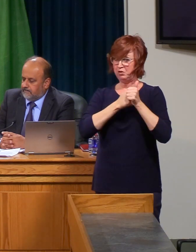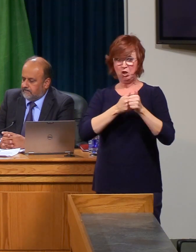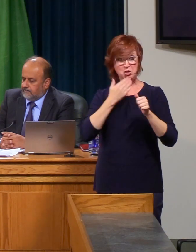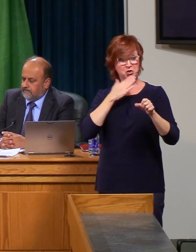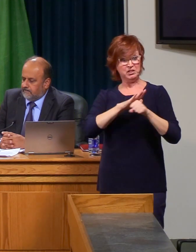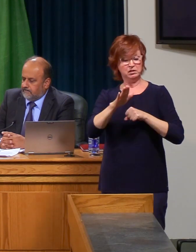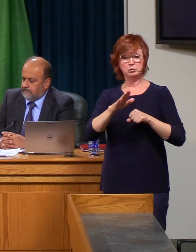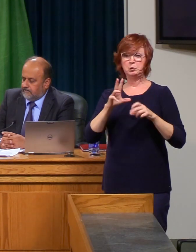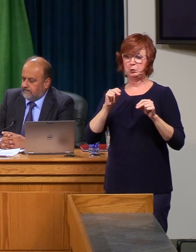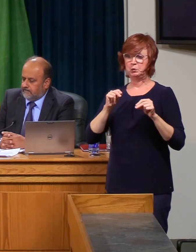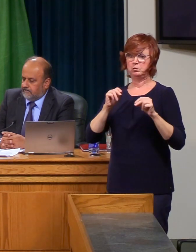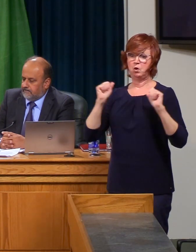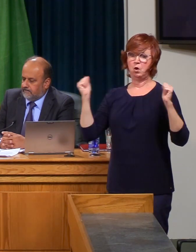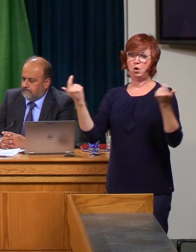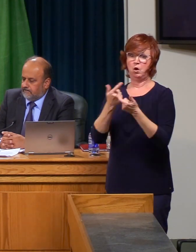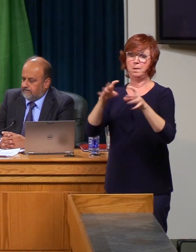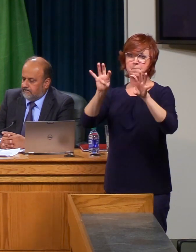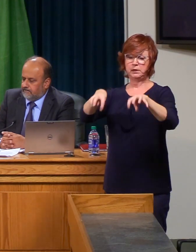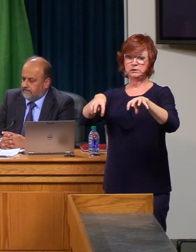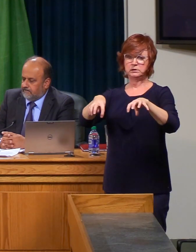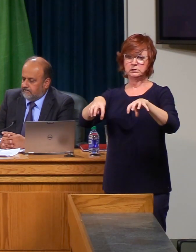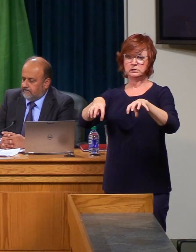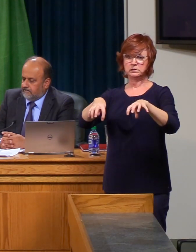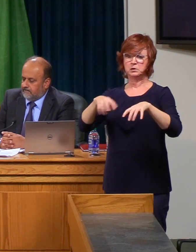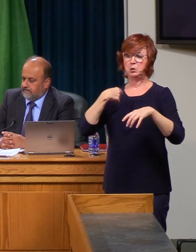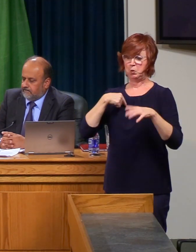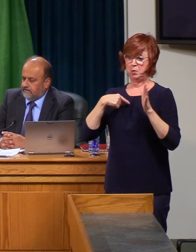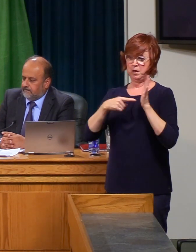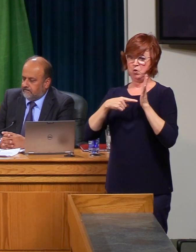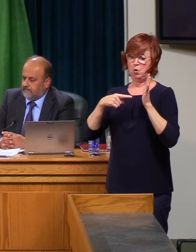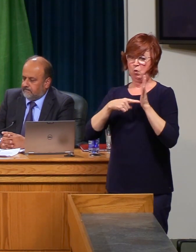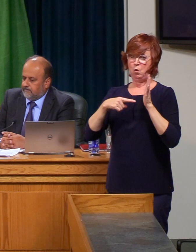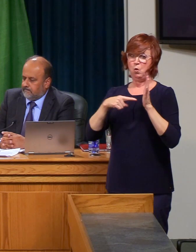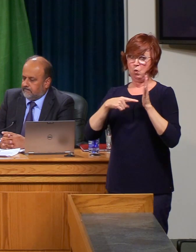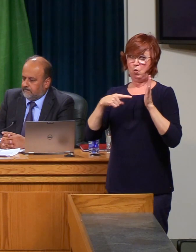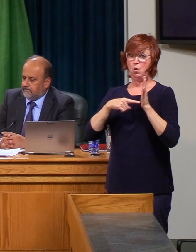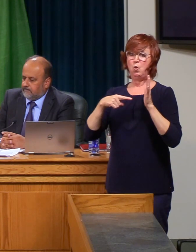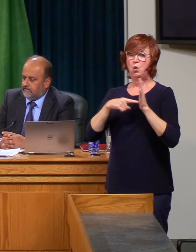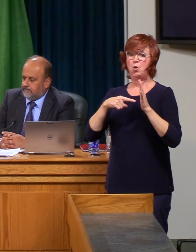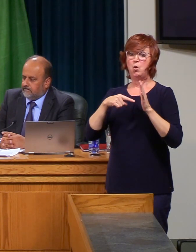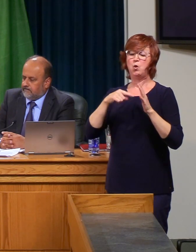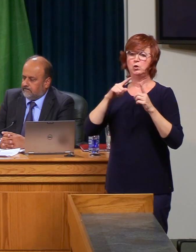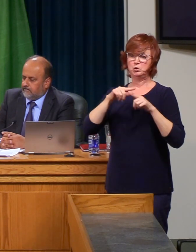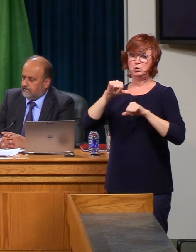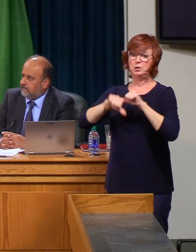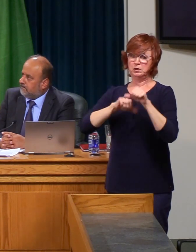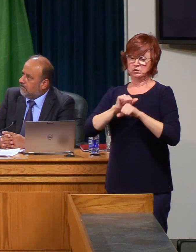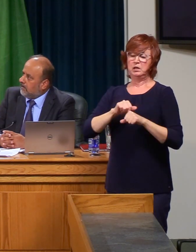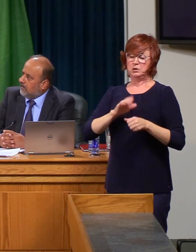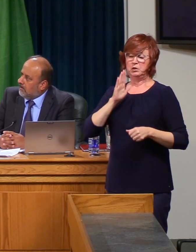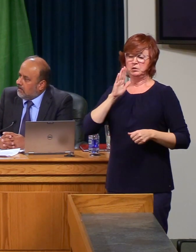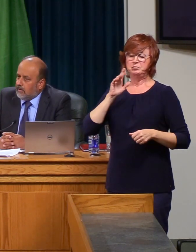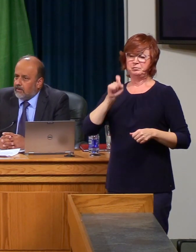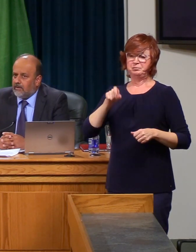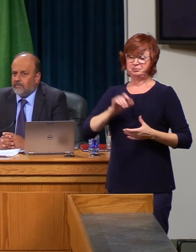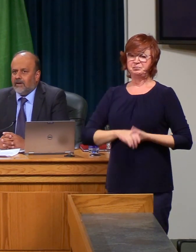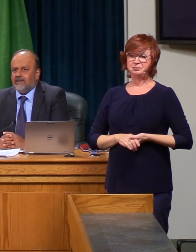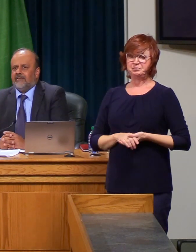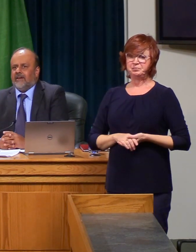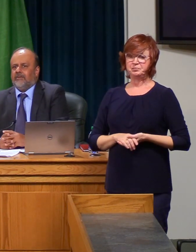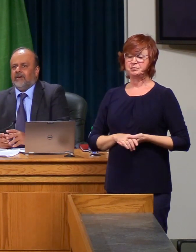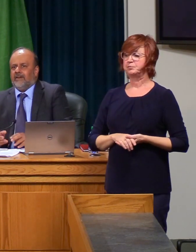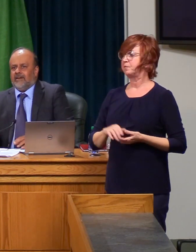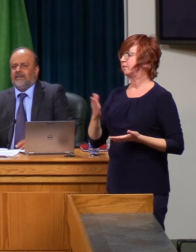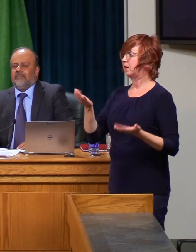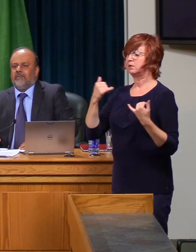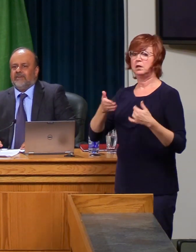to. We owe it to one another. Dr. Shahab? I'd